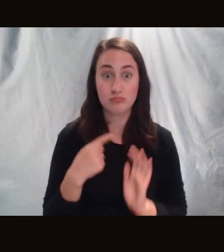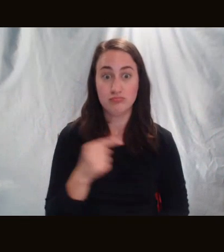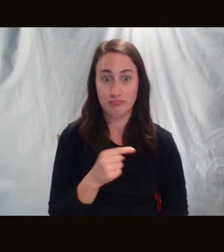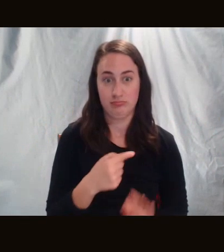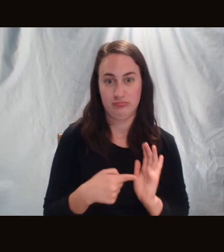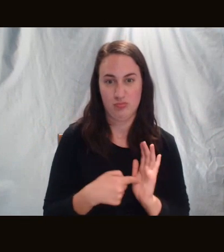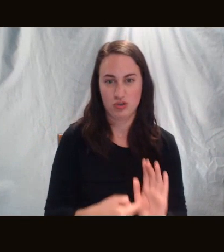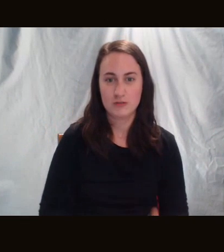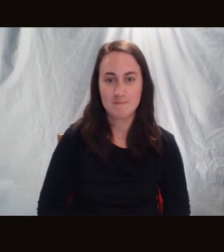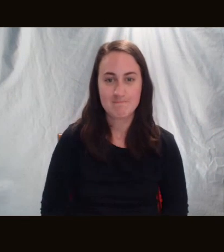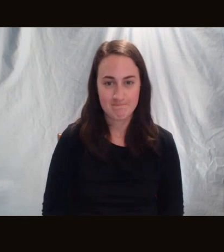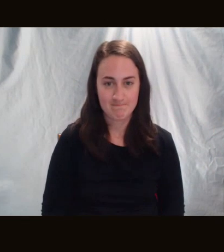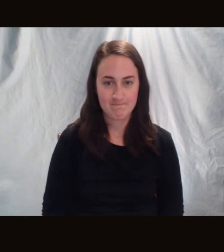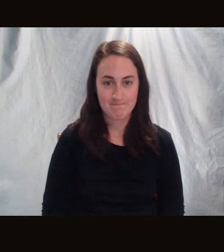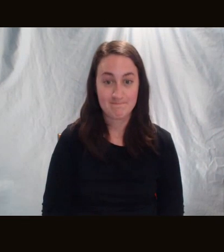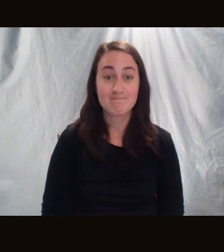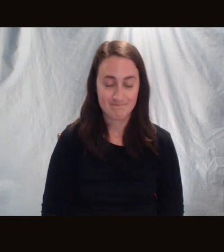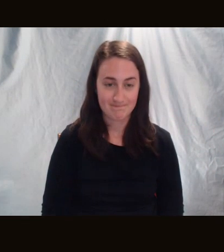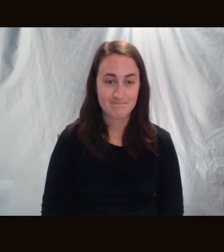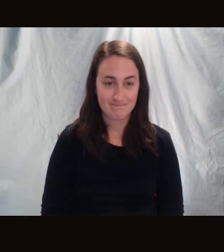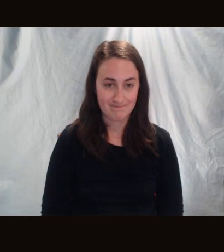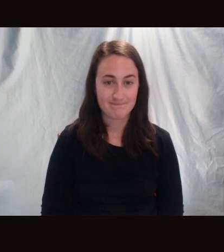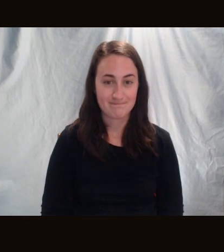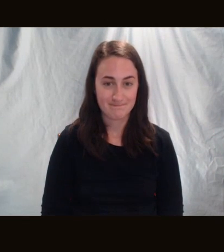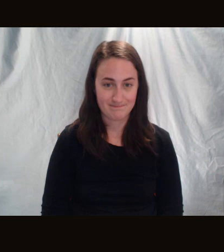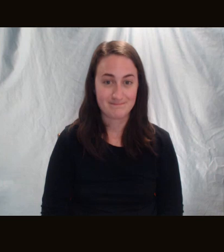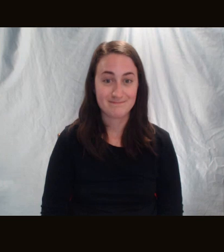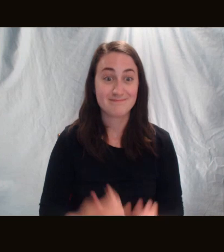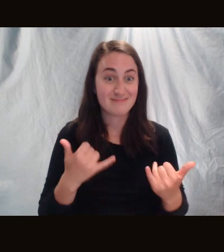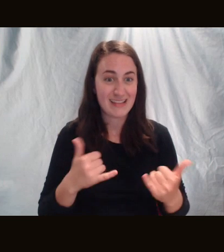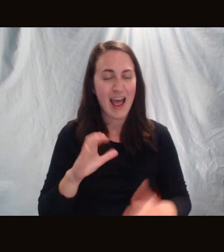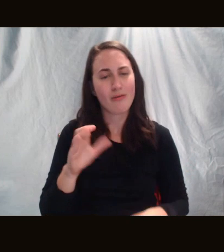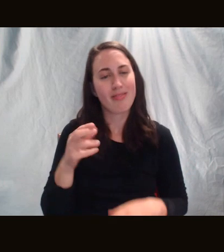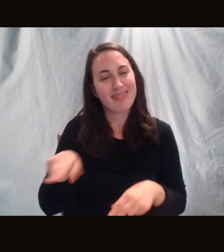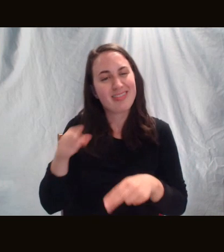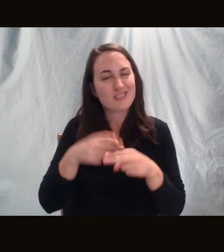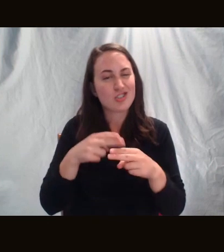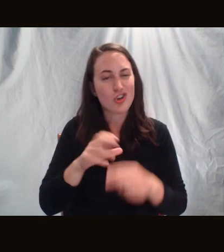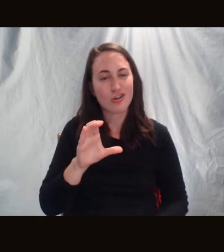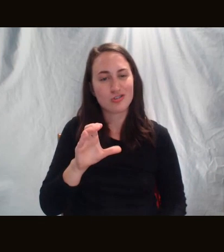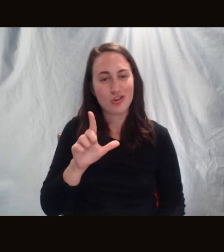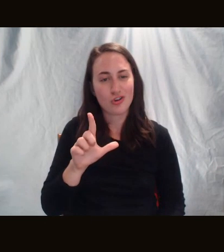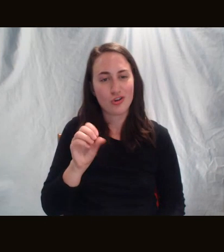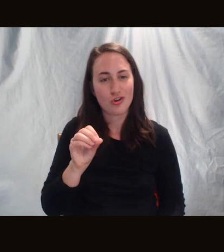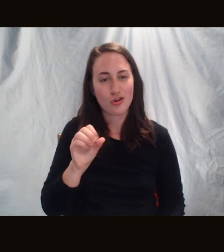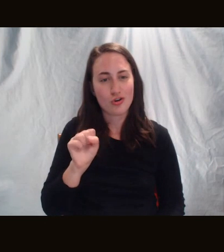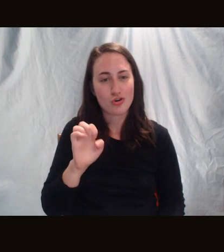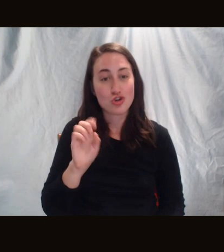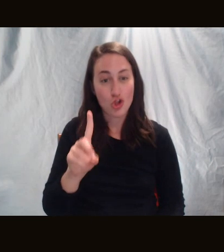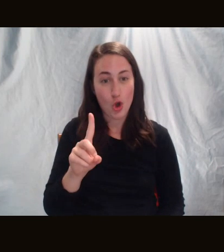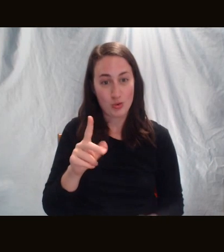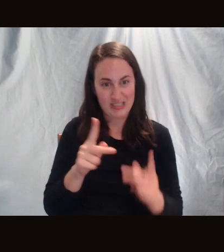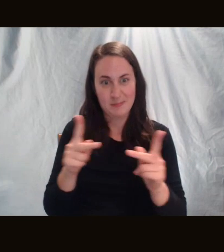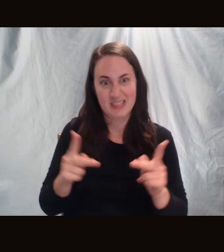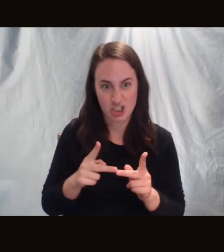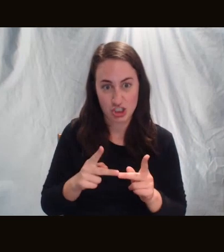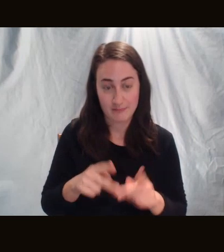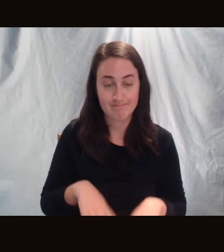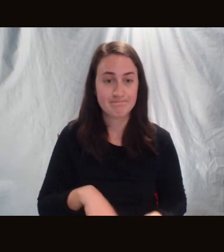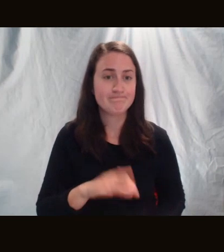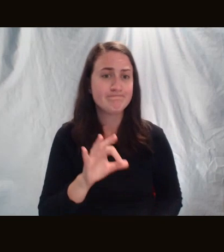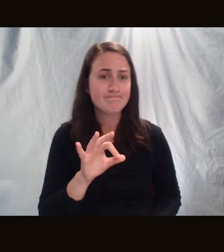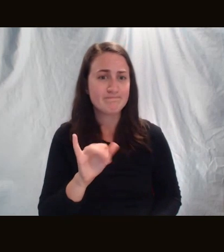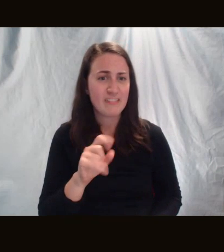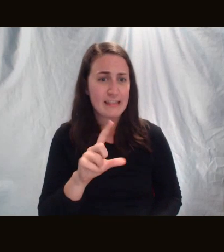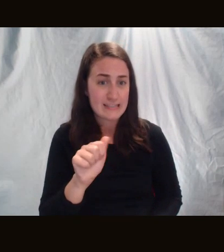hand reach, and catch the left. Now we're in a closed position frame. Okay? So followers,